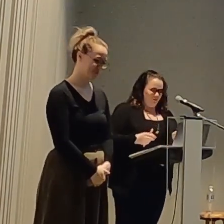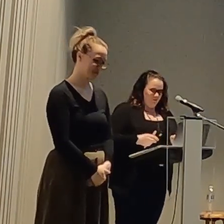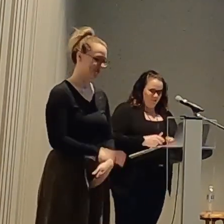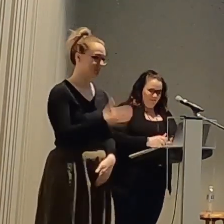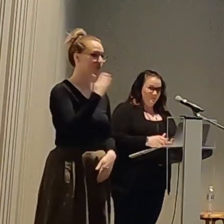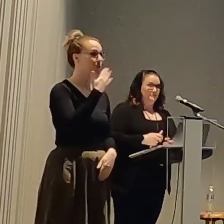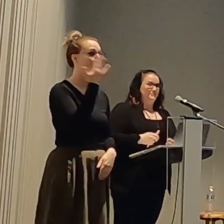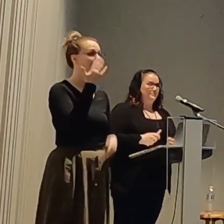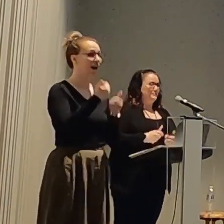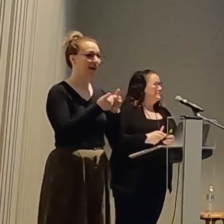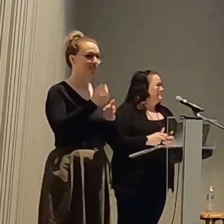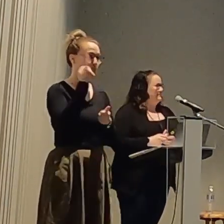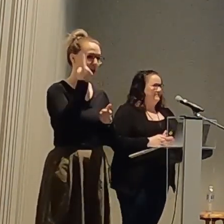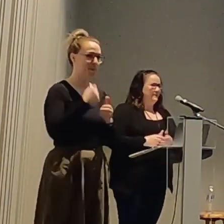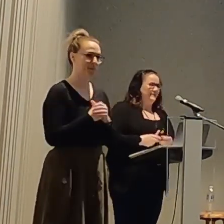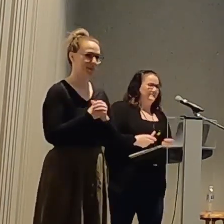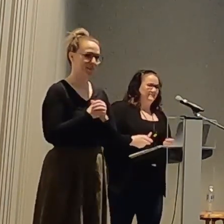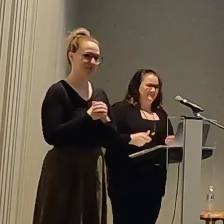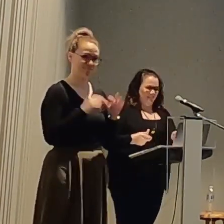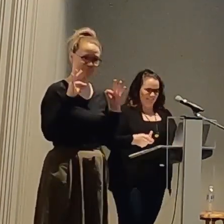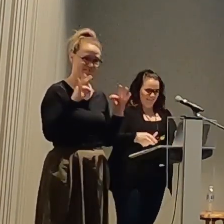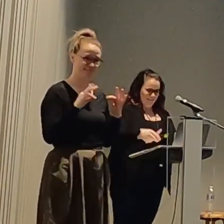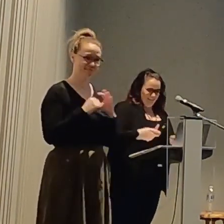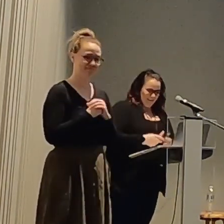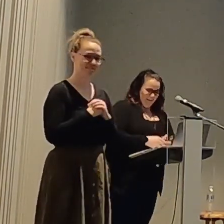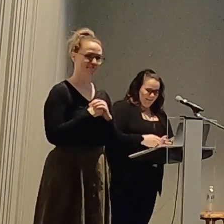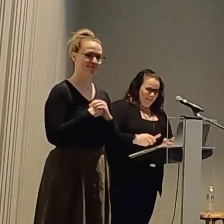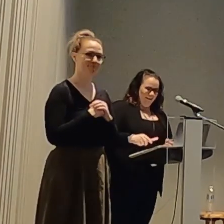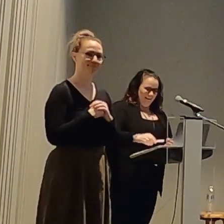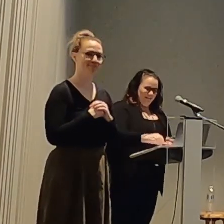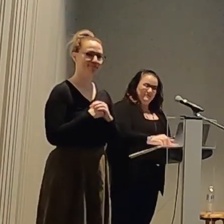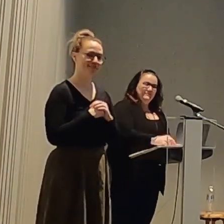Good morning, everyone. All right.